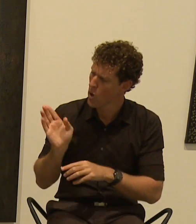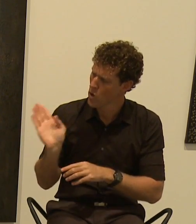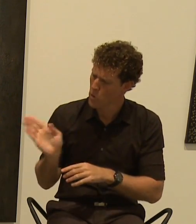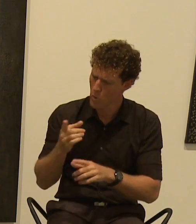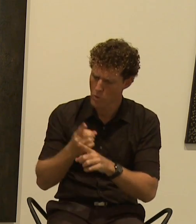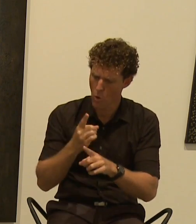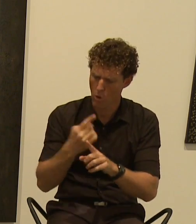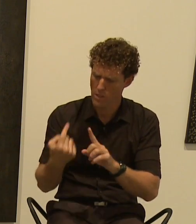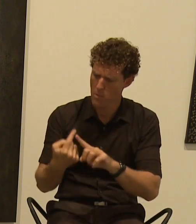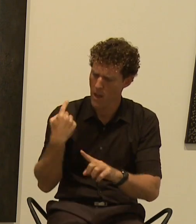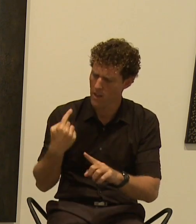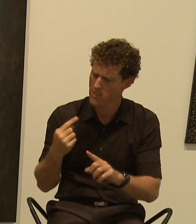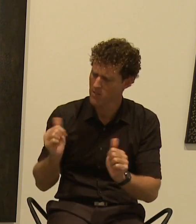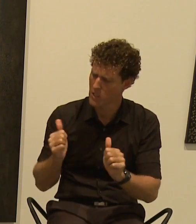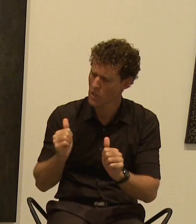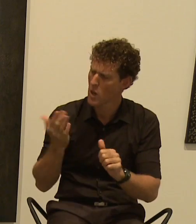talked before about